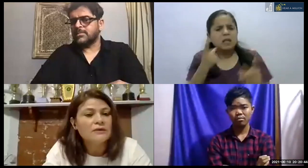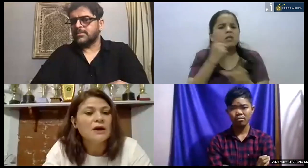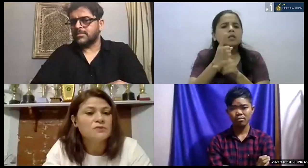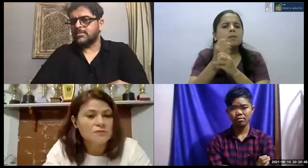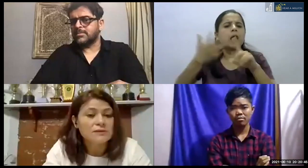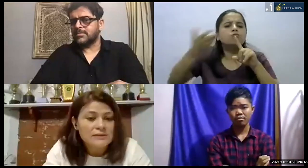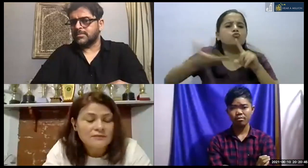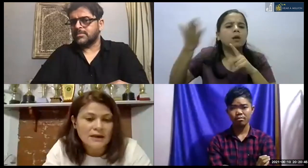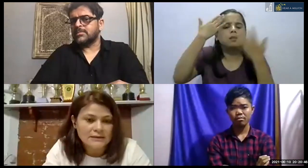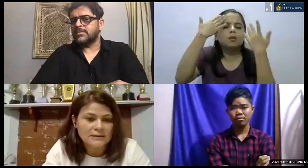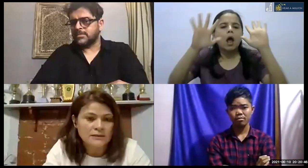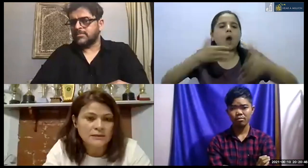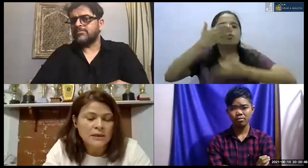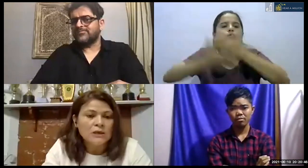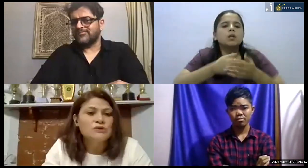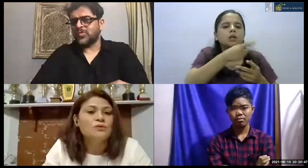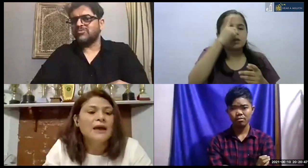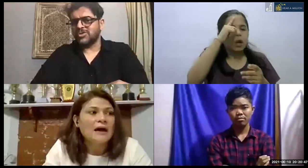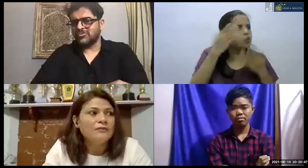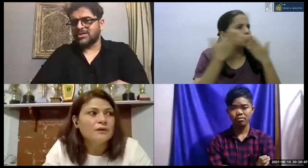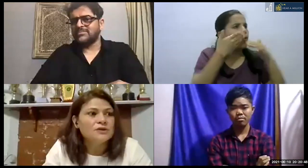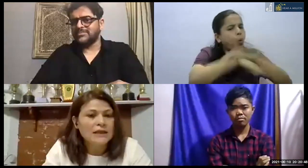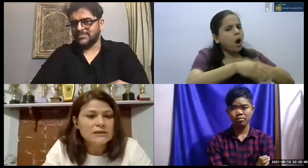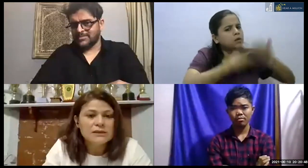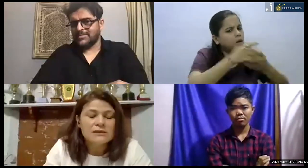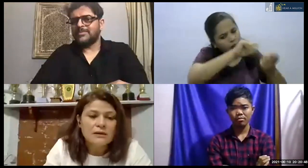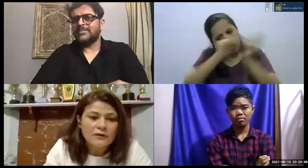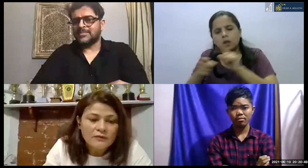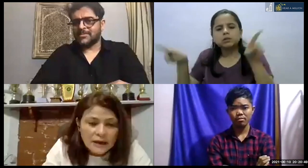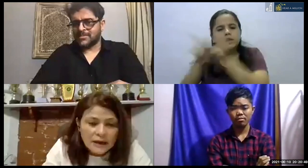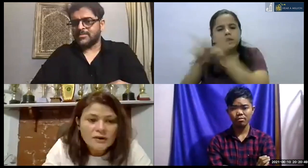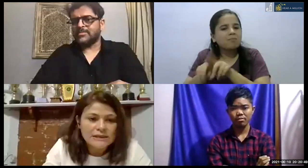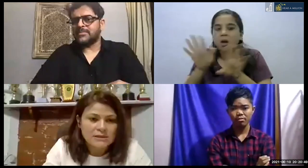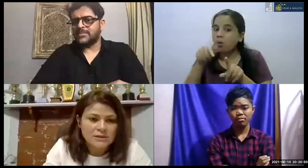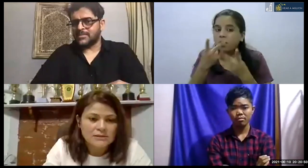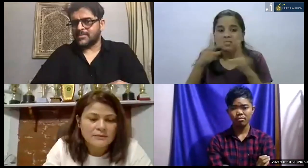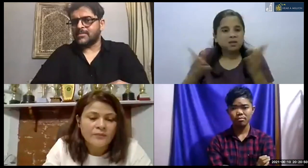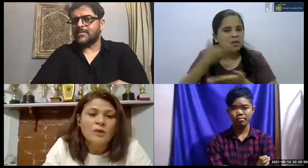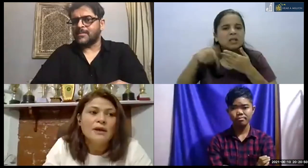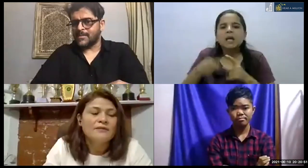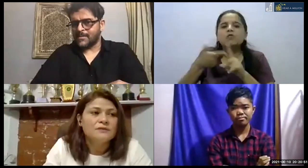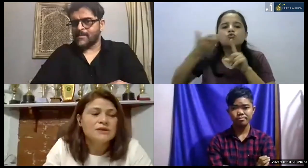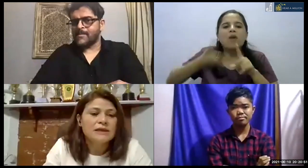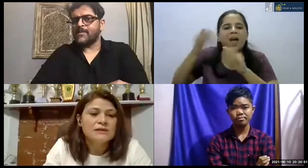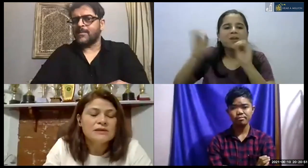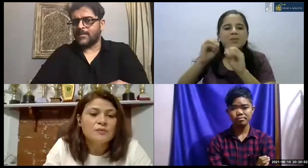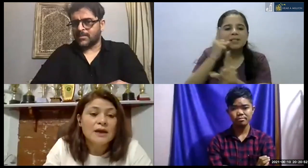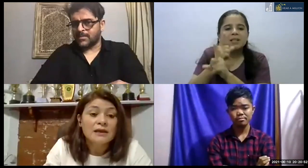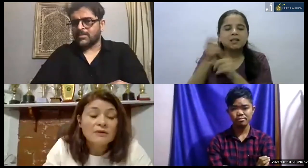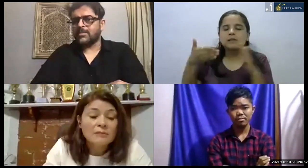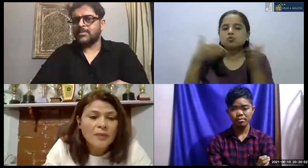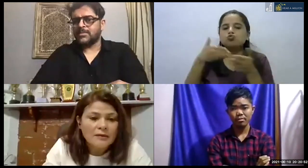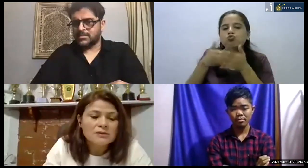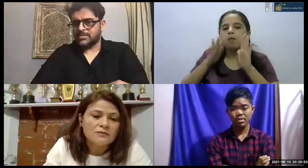trained even how to use these devices. So we have challenges of untrained teachers. We have challenges